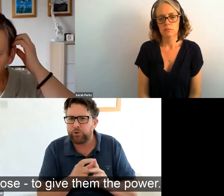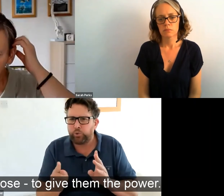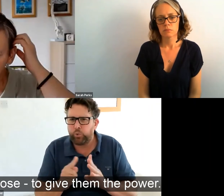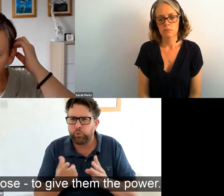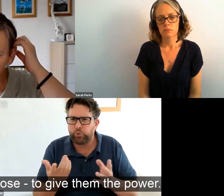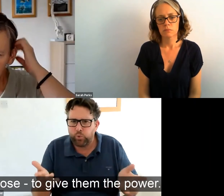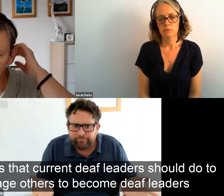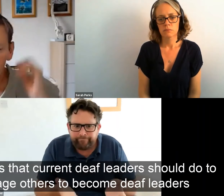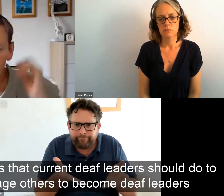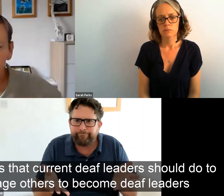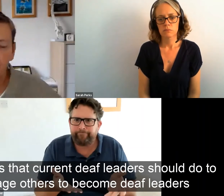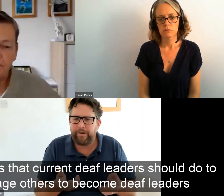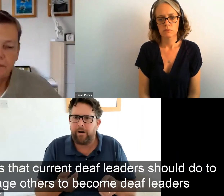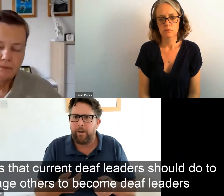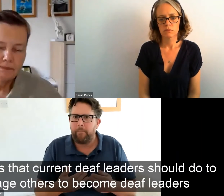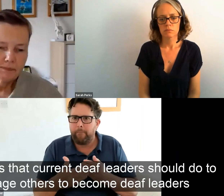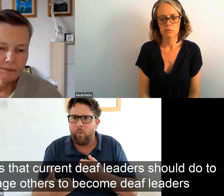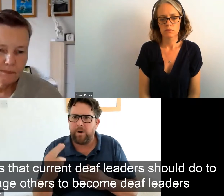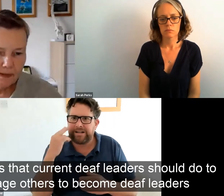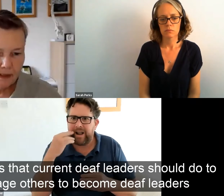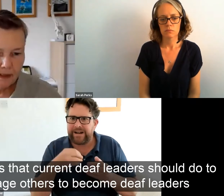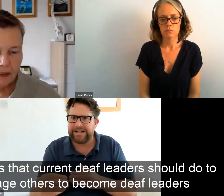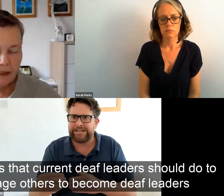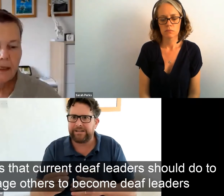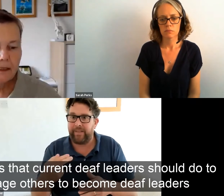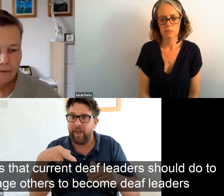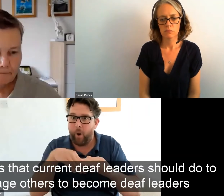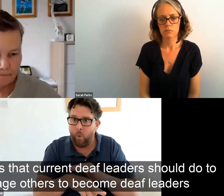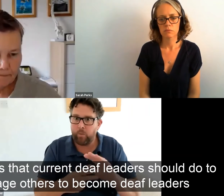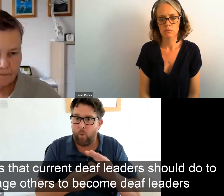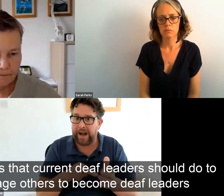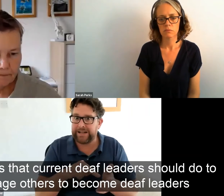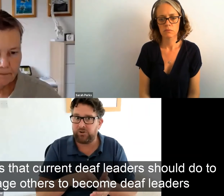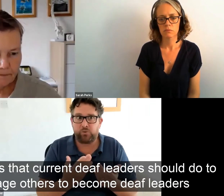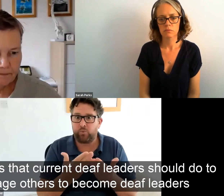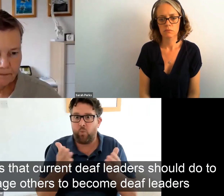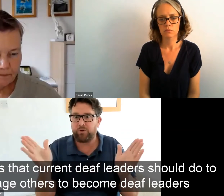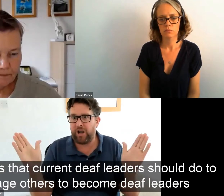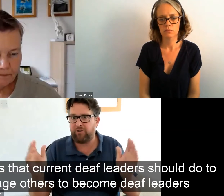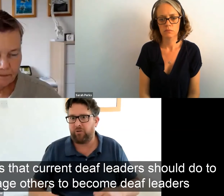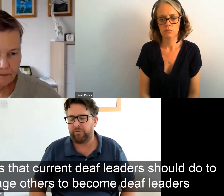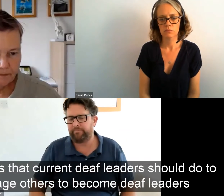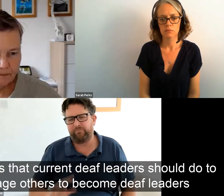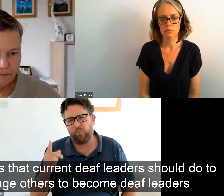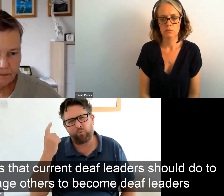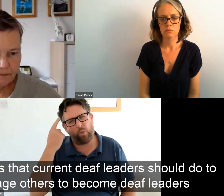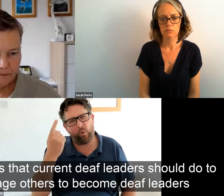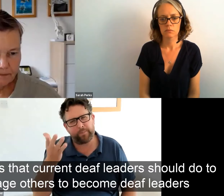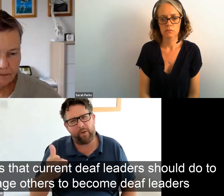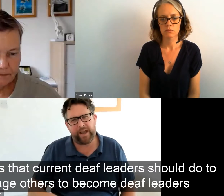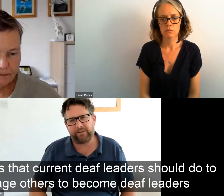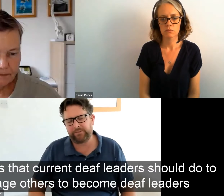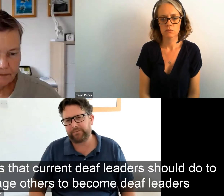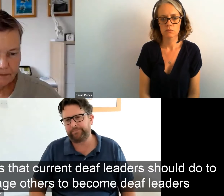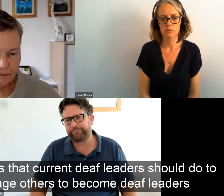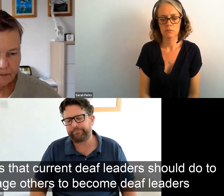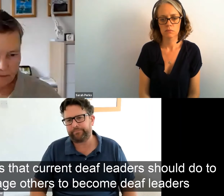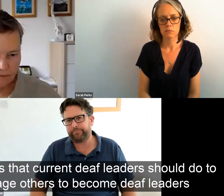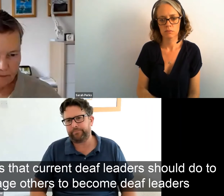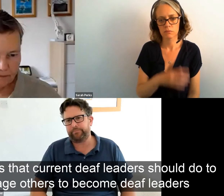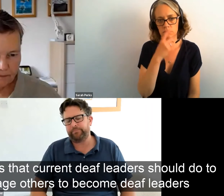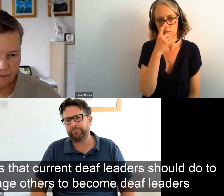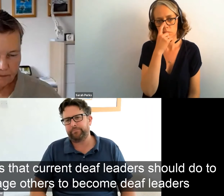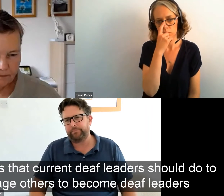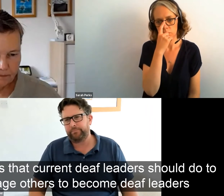the power. So what is it that current deaf leaders do to encourage others to